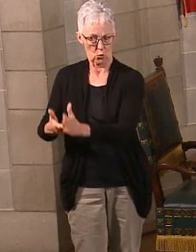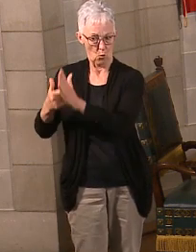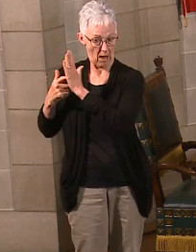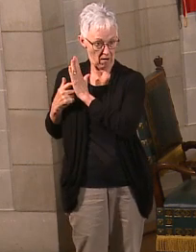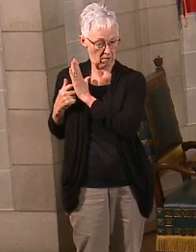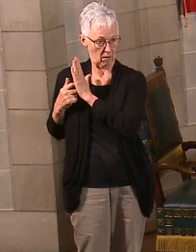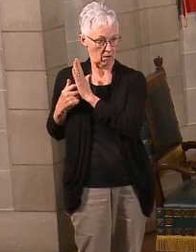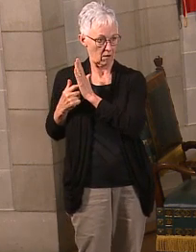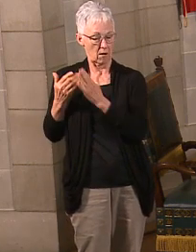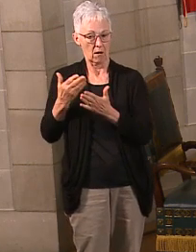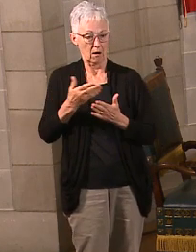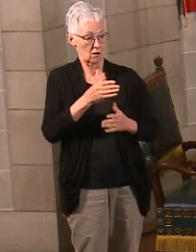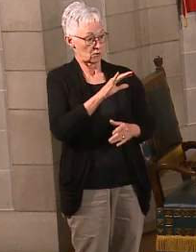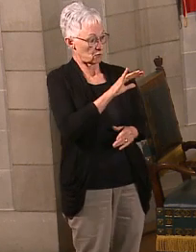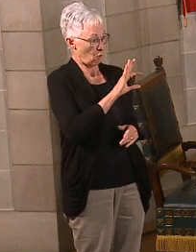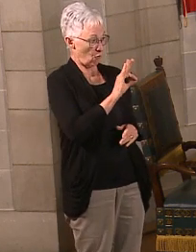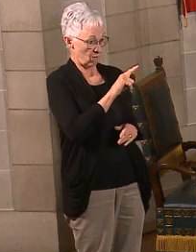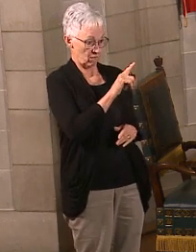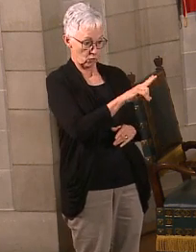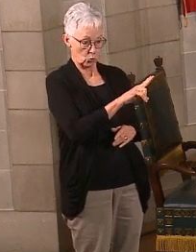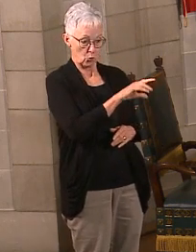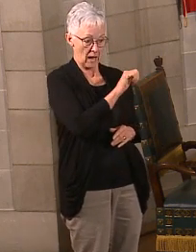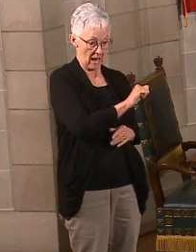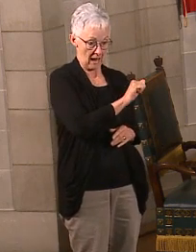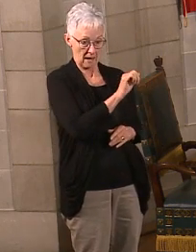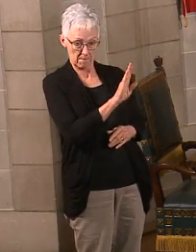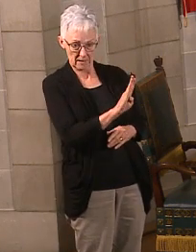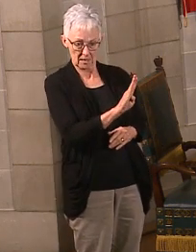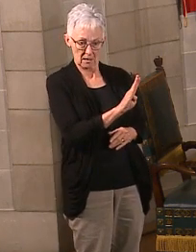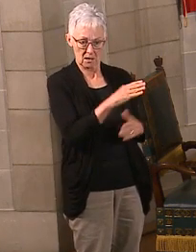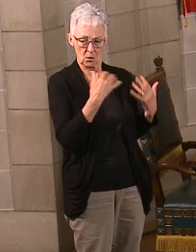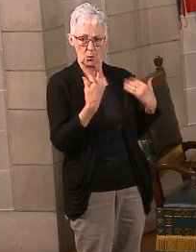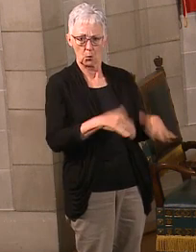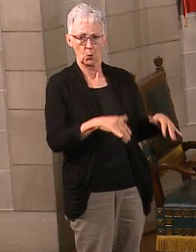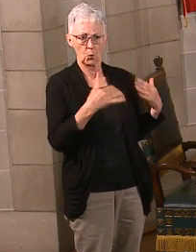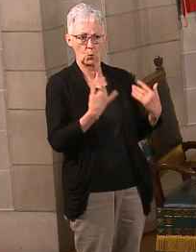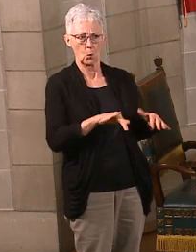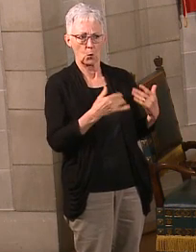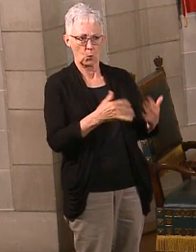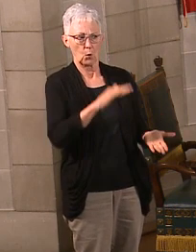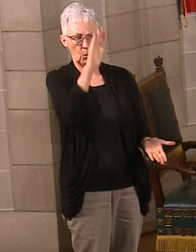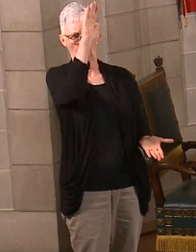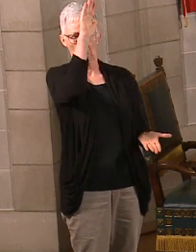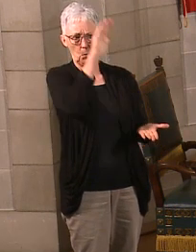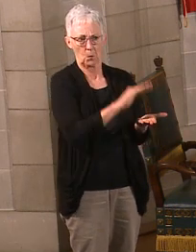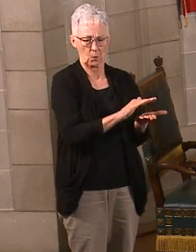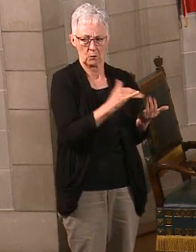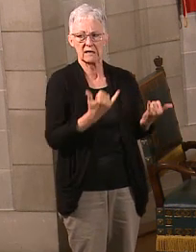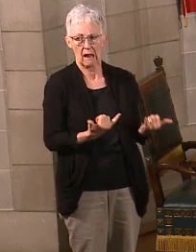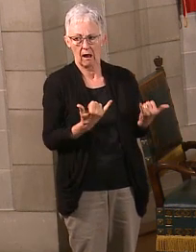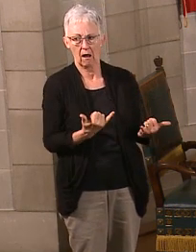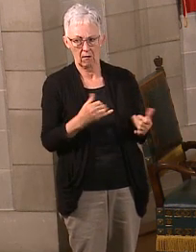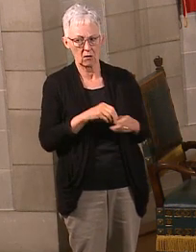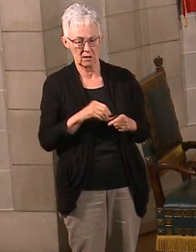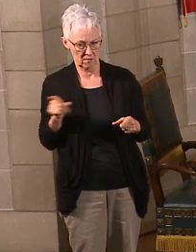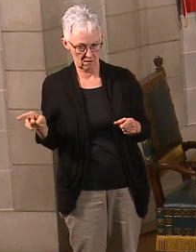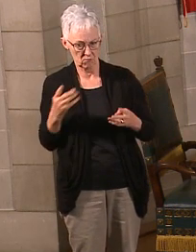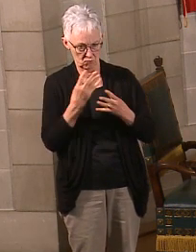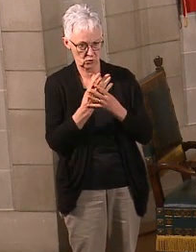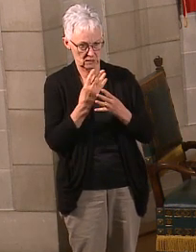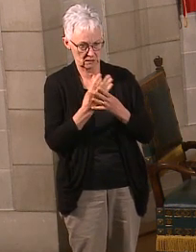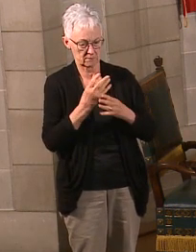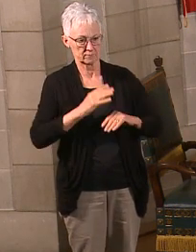the influenza A, influenza B season has pretty much wound down, at least for us it appears to. Our last case was several weeks